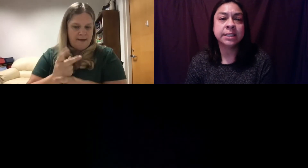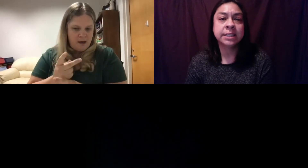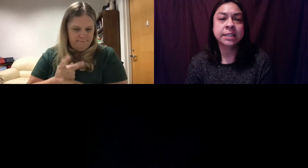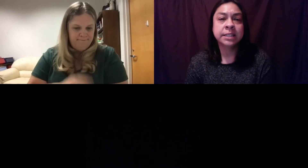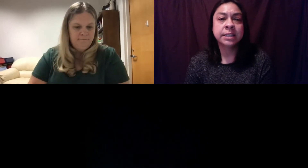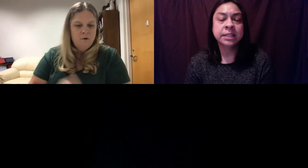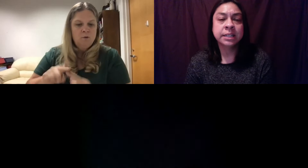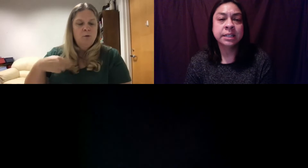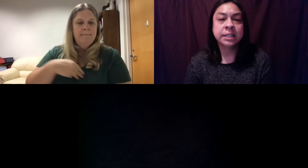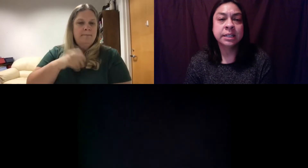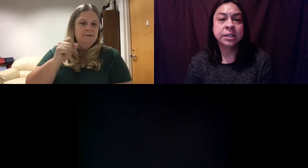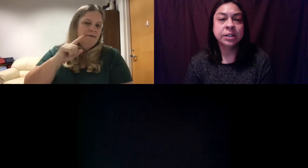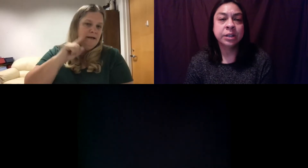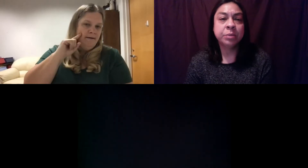access